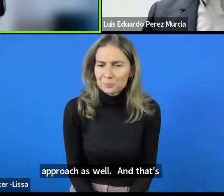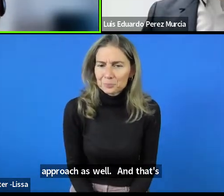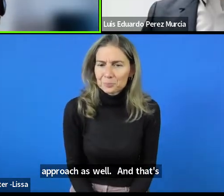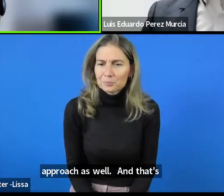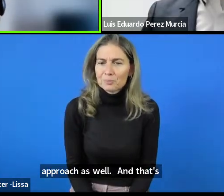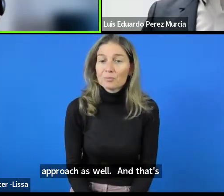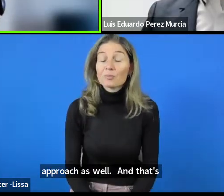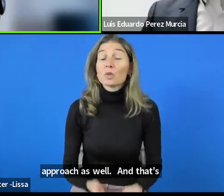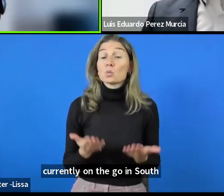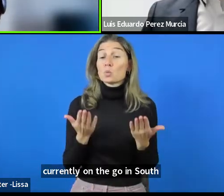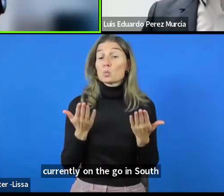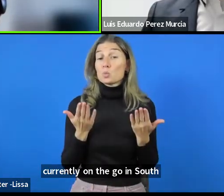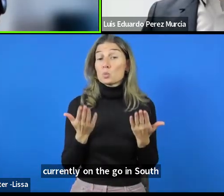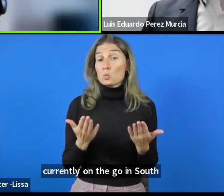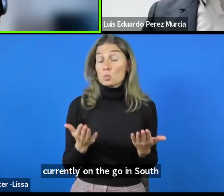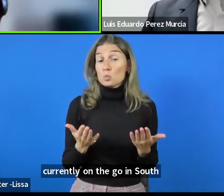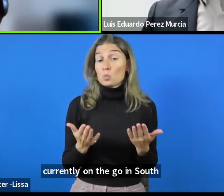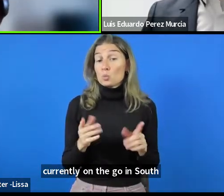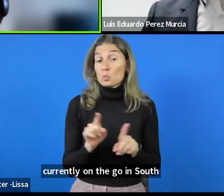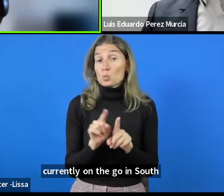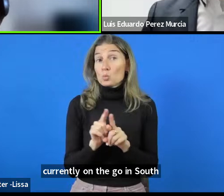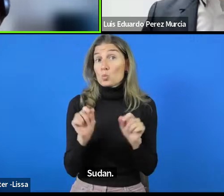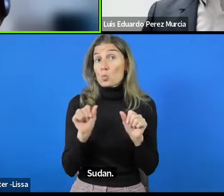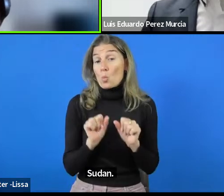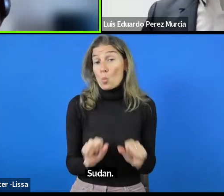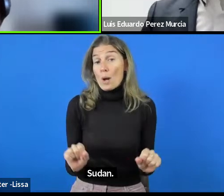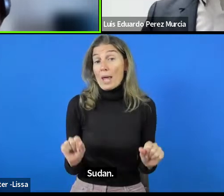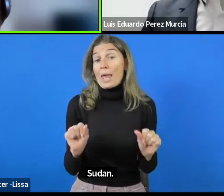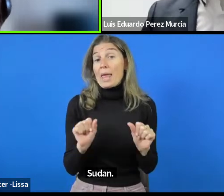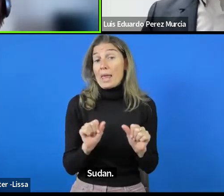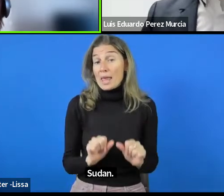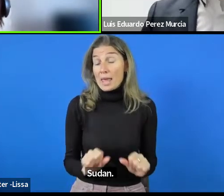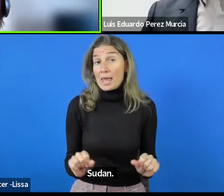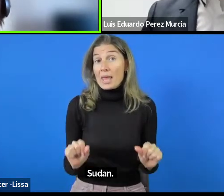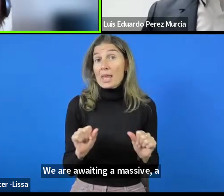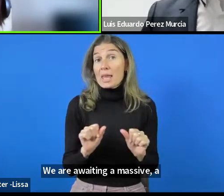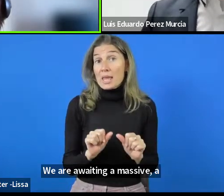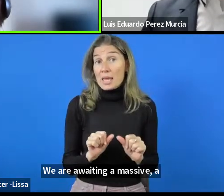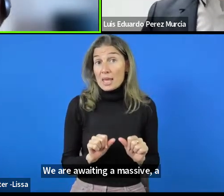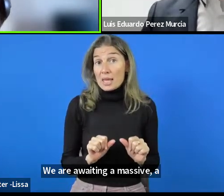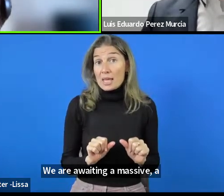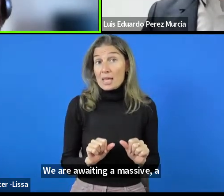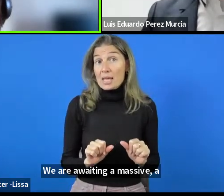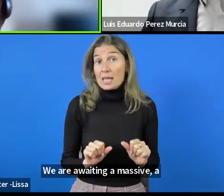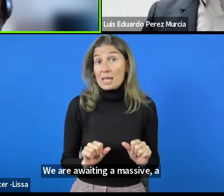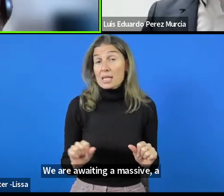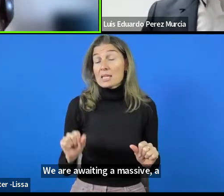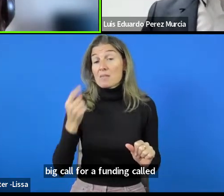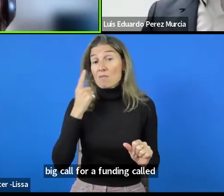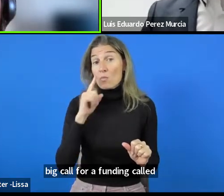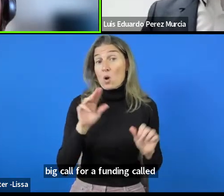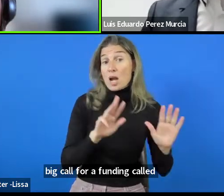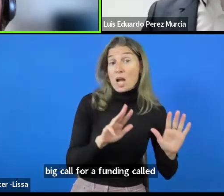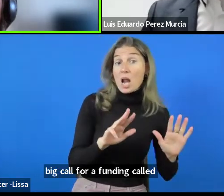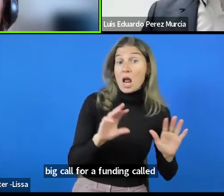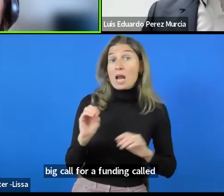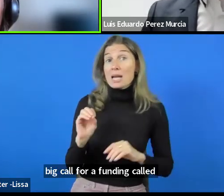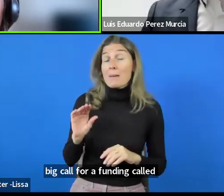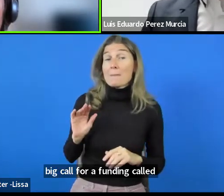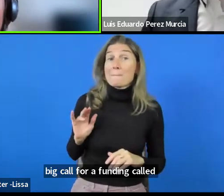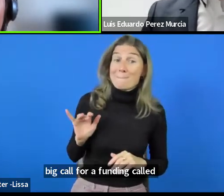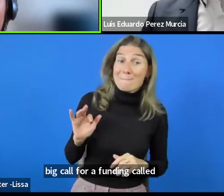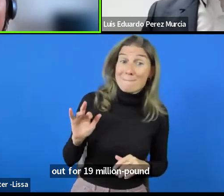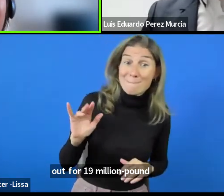a massive, there will be a big call for a funding call out for £19 million investment by